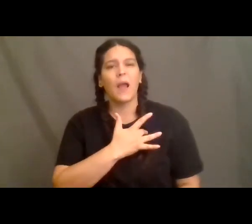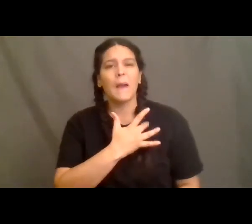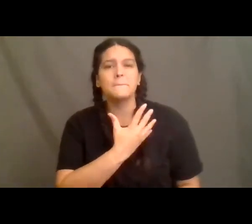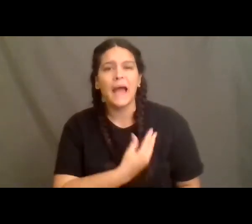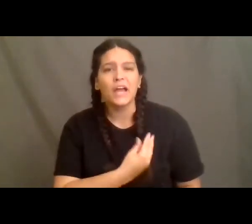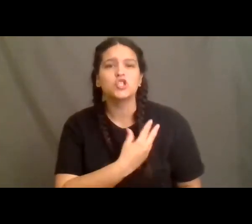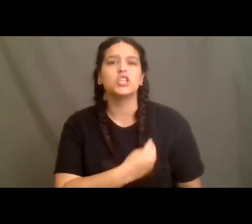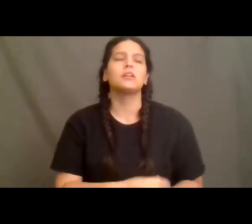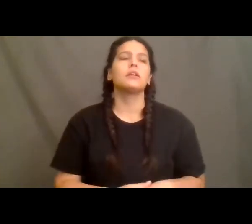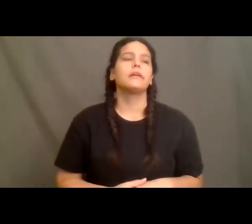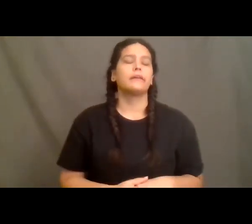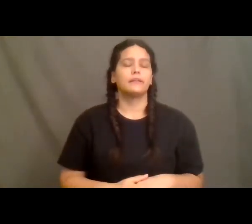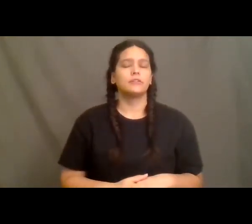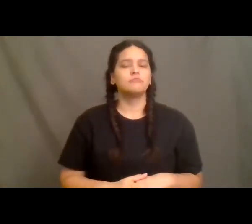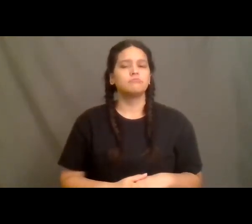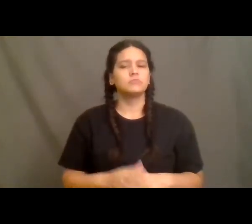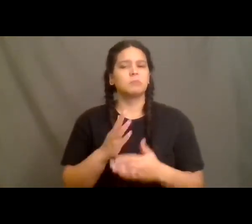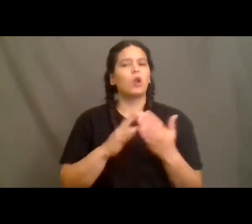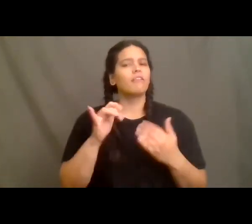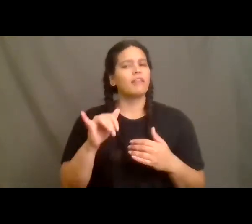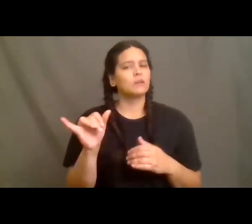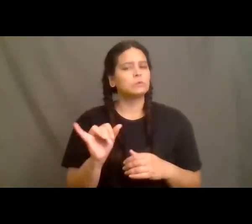lies in kinship, in ka'ah.